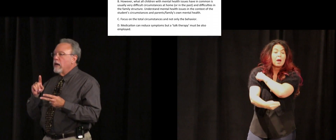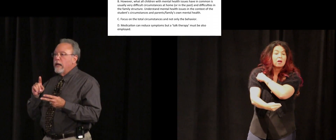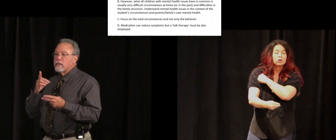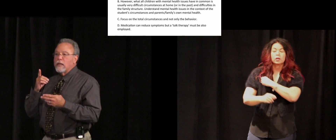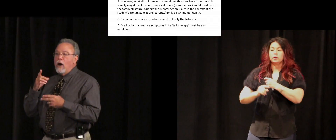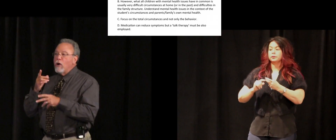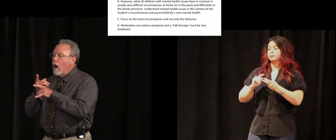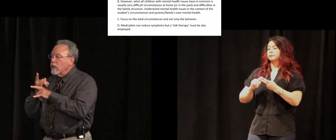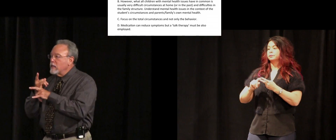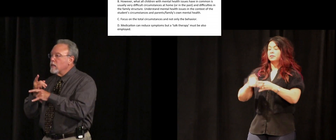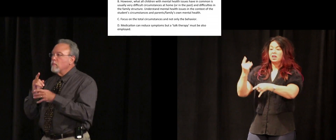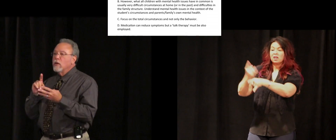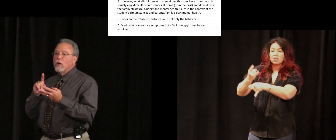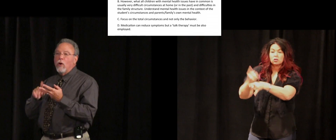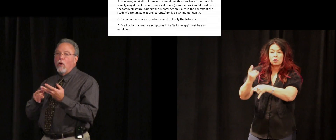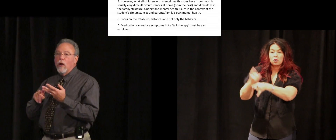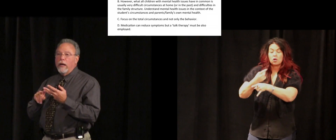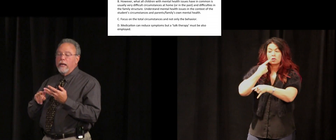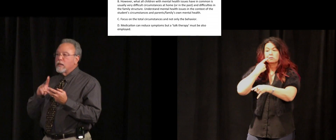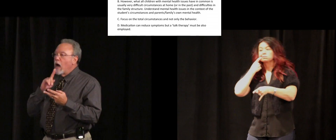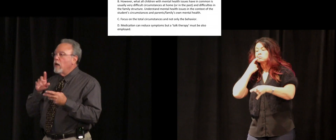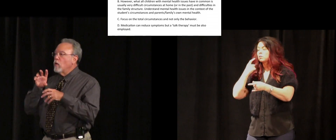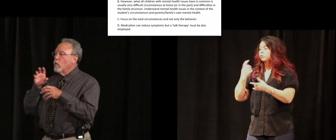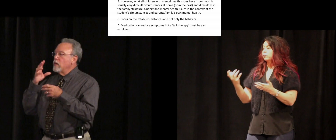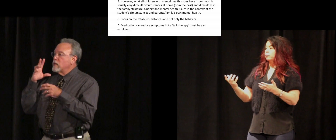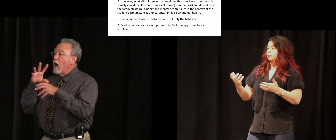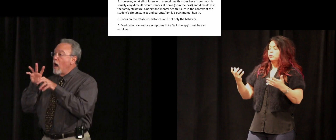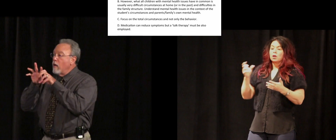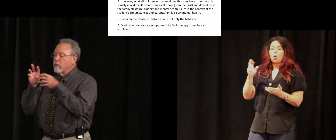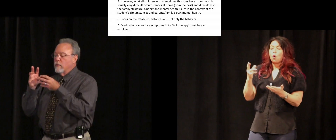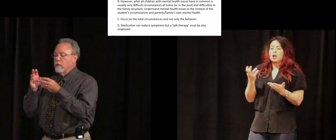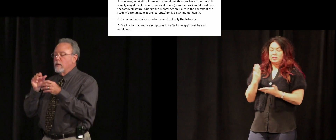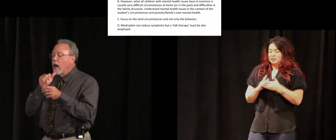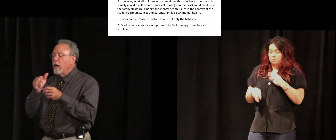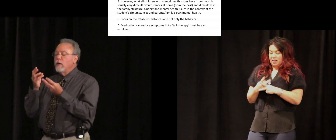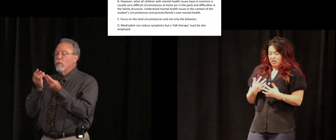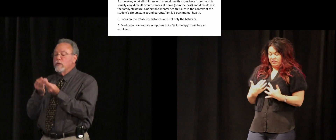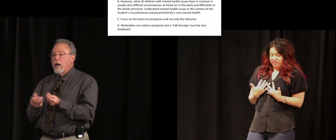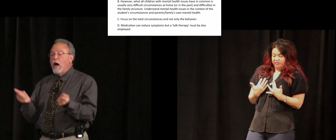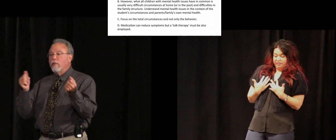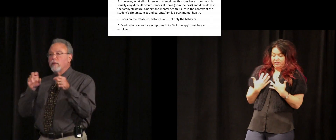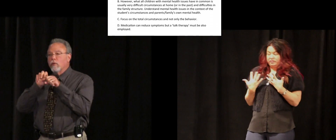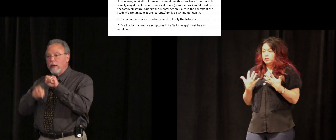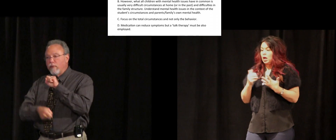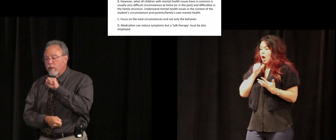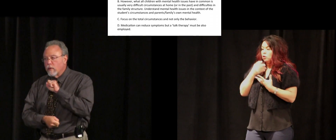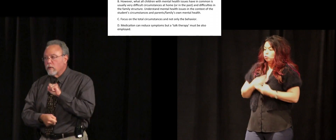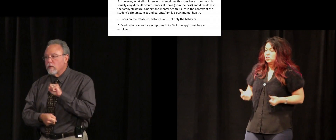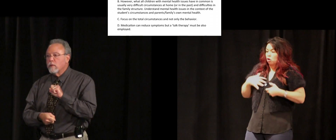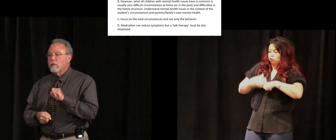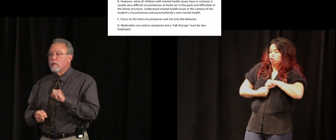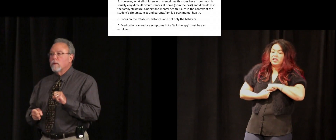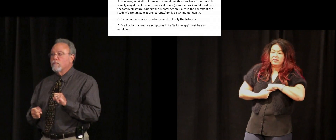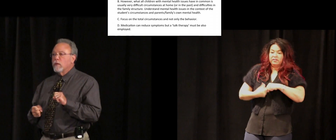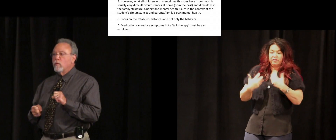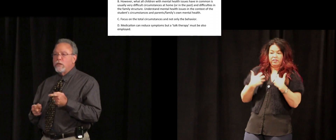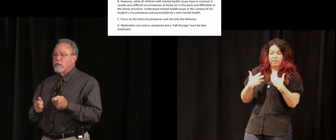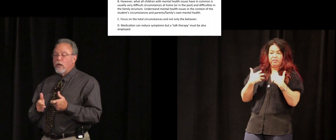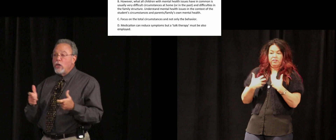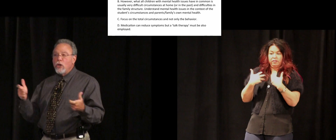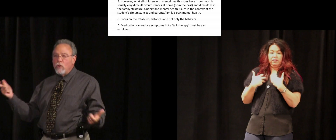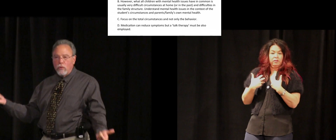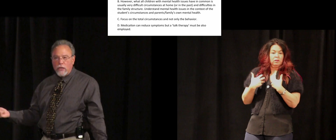my part about medication, it's a good thing. It's overly prescribed. It's used to manage